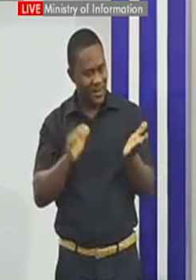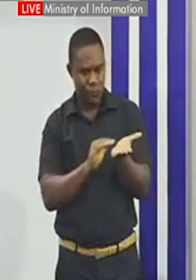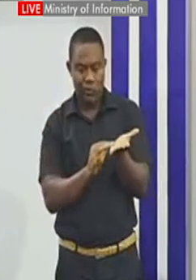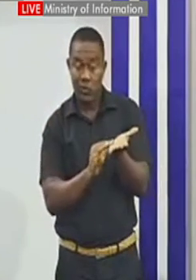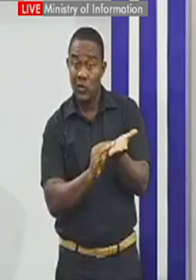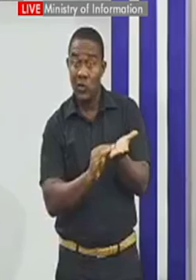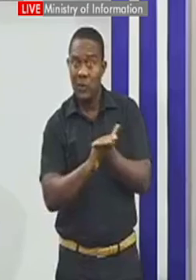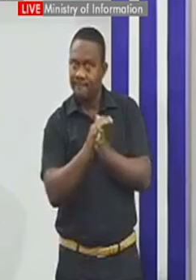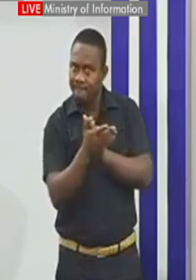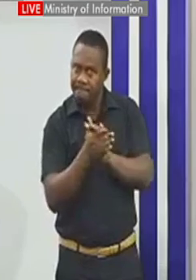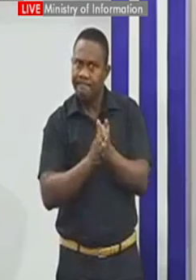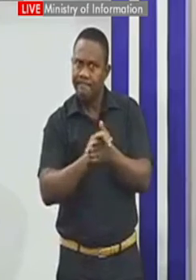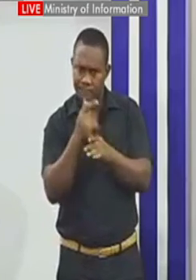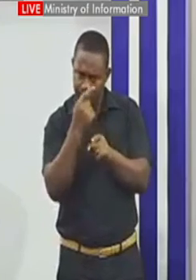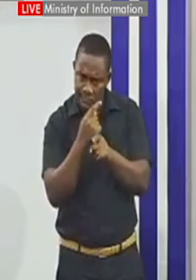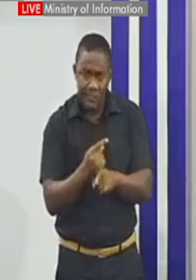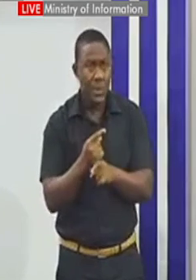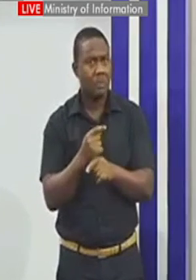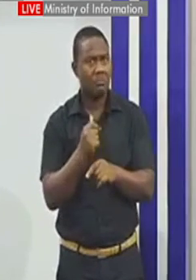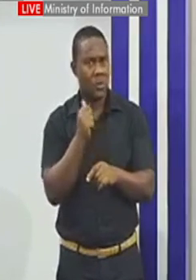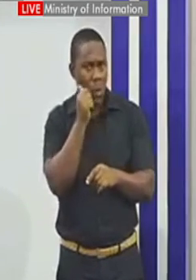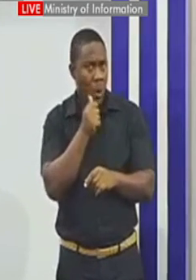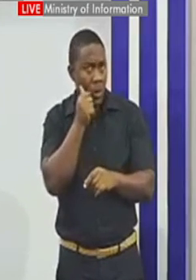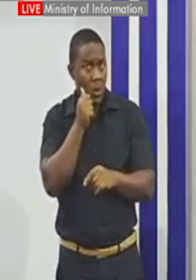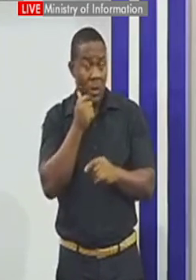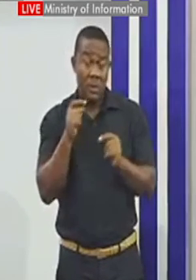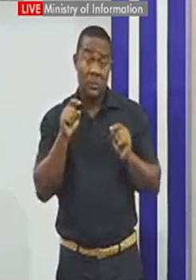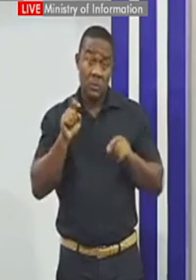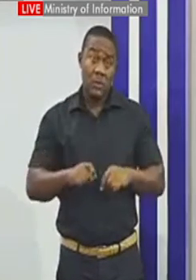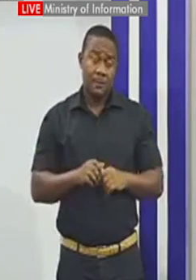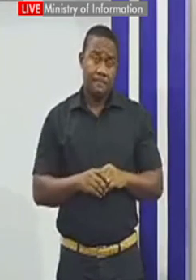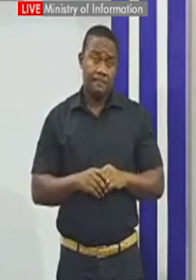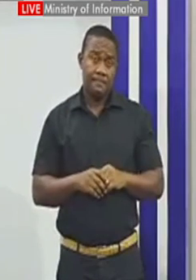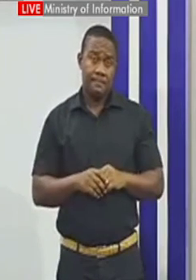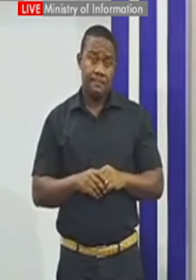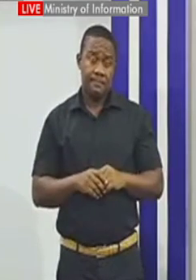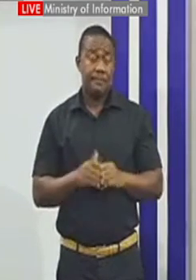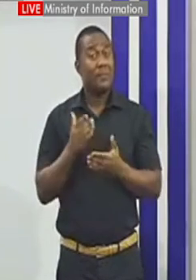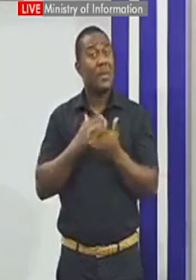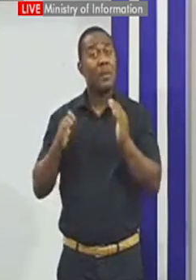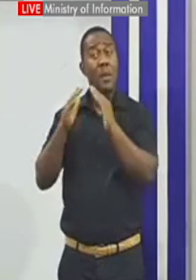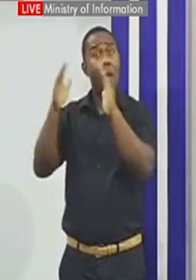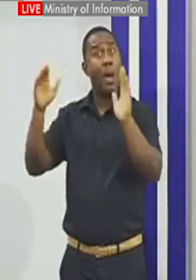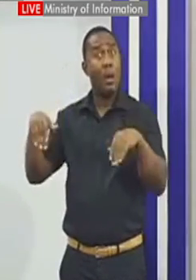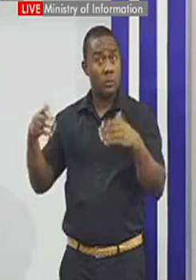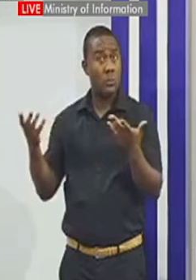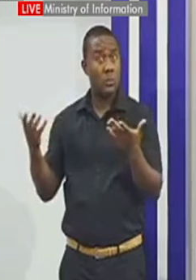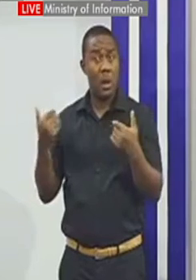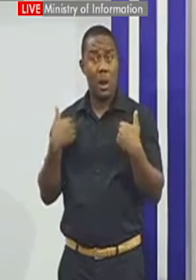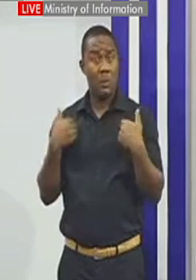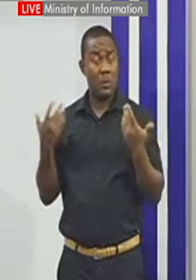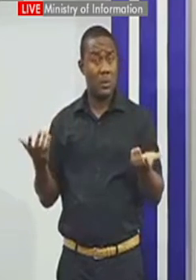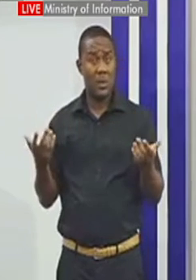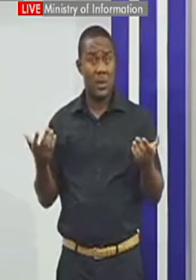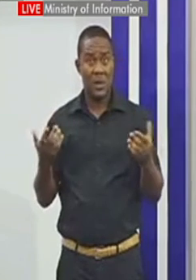As many times as we can every day. In some of our houses now, they have bought their own